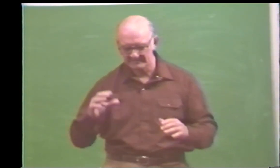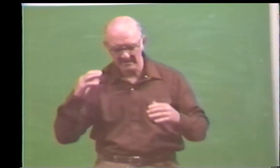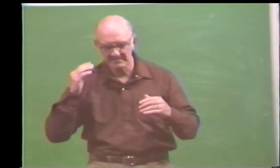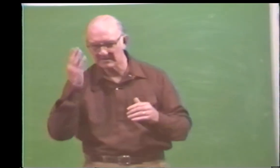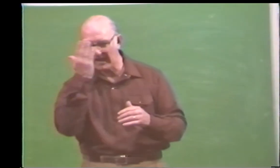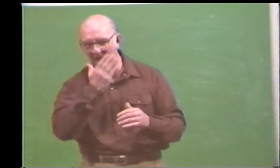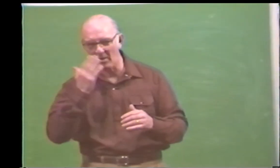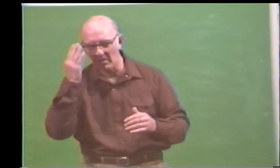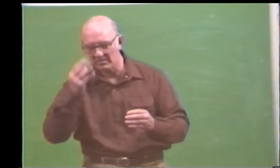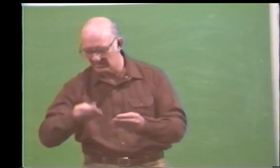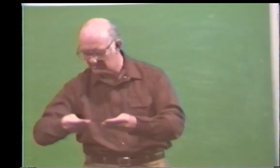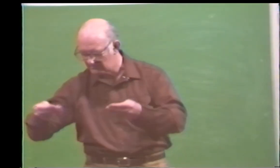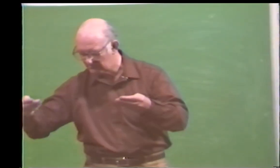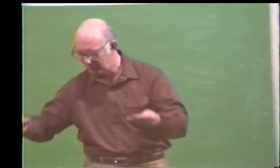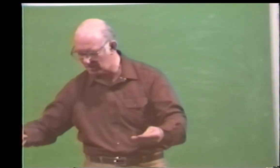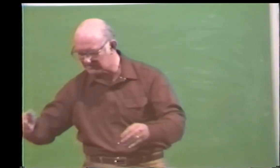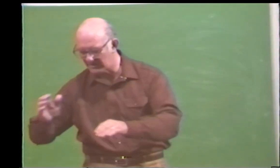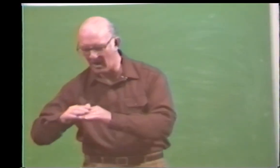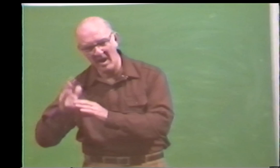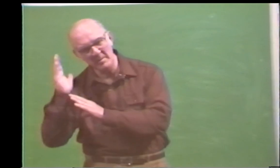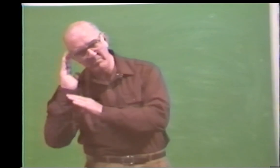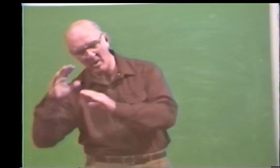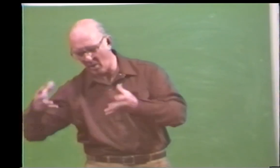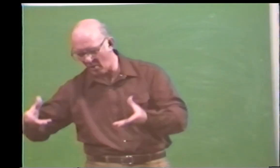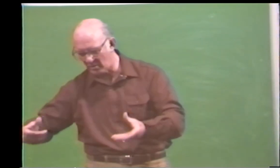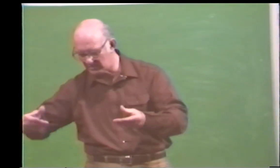Gets a towel, puts it on the pillow,